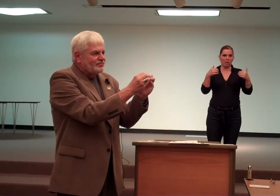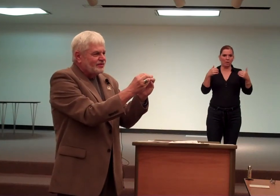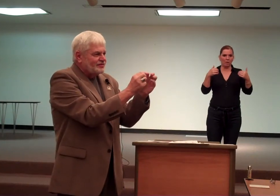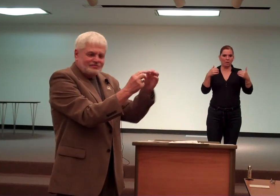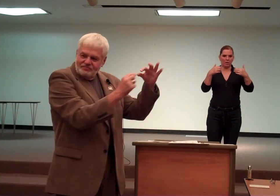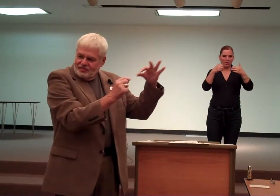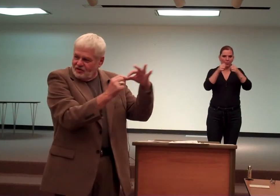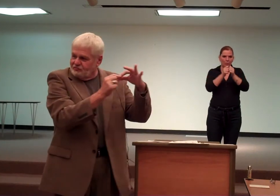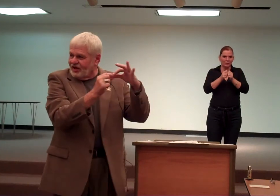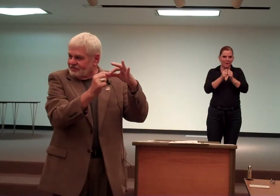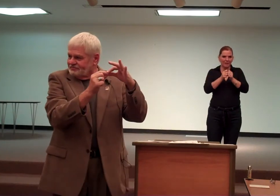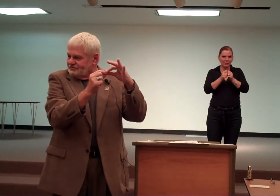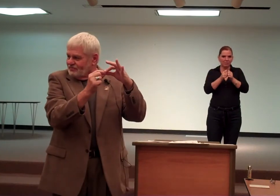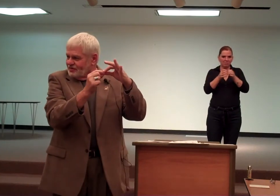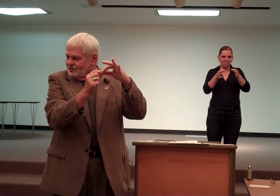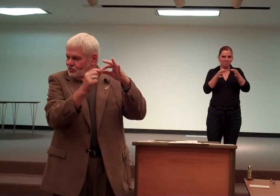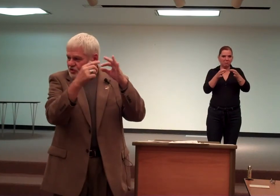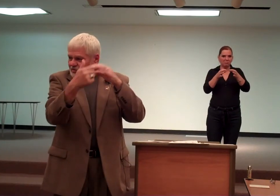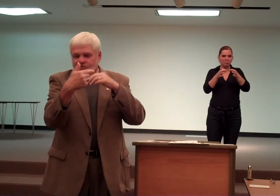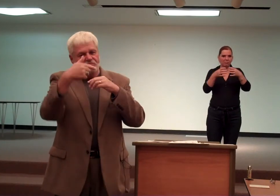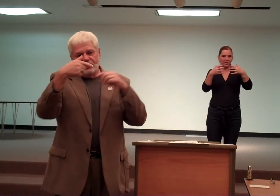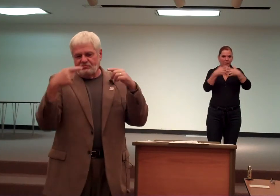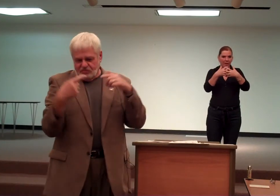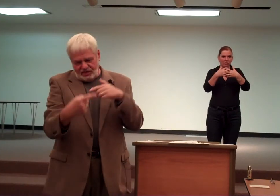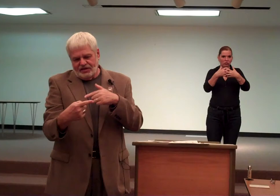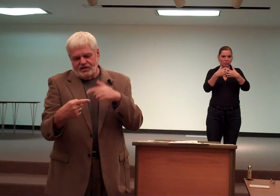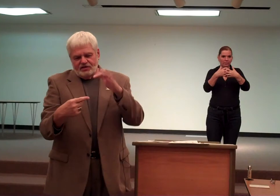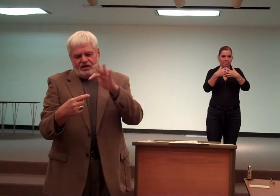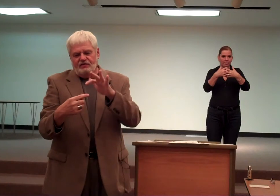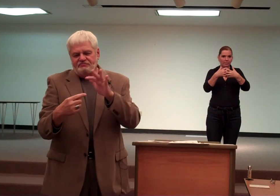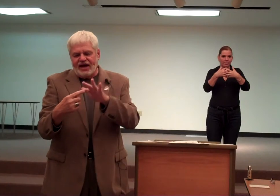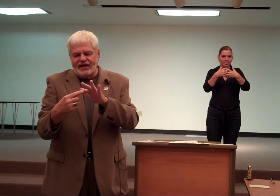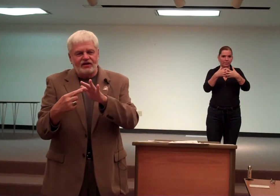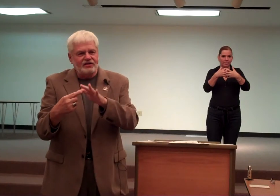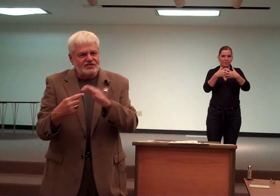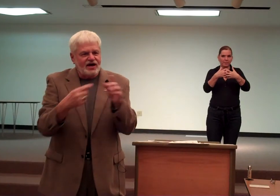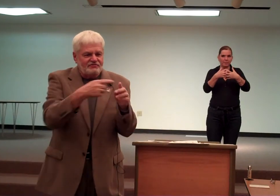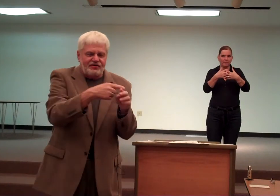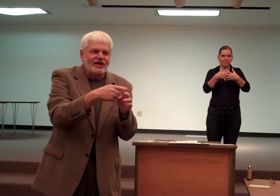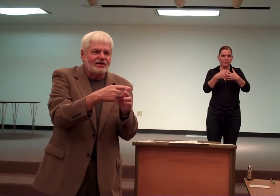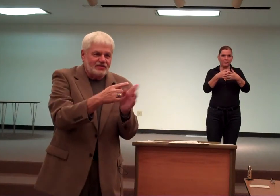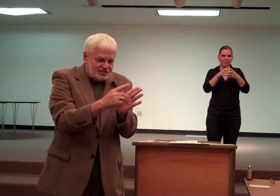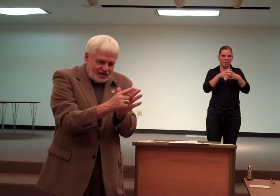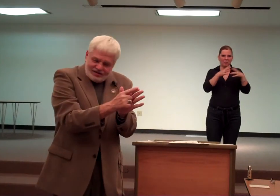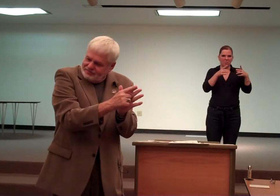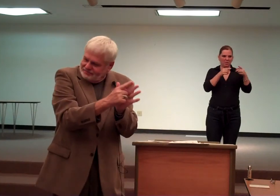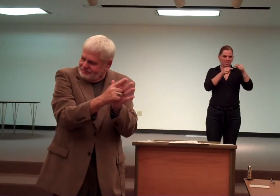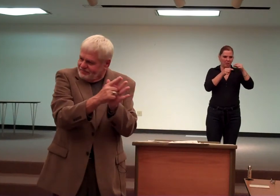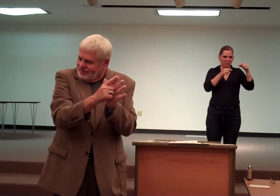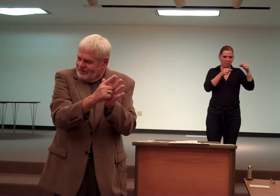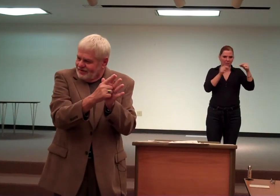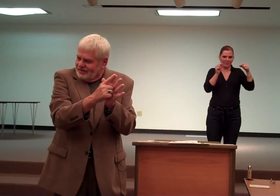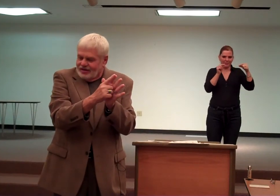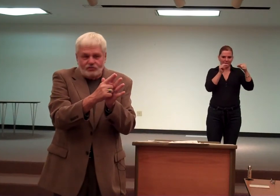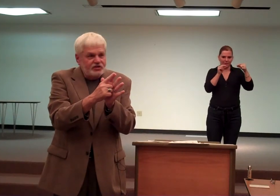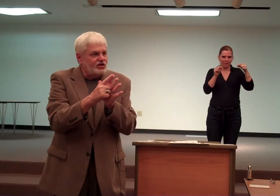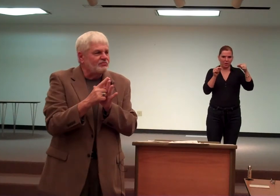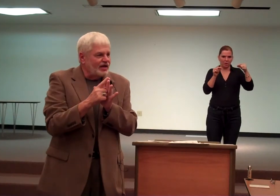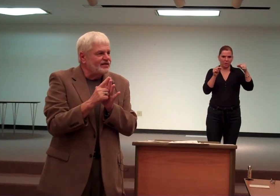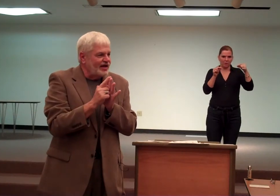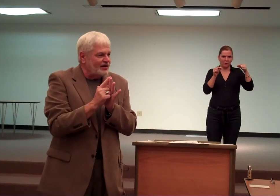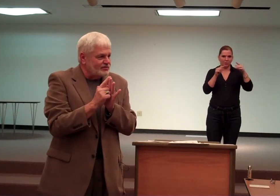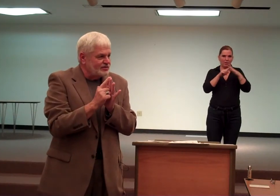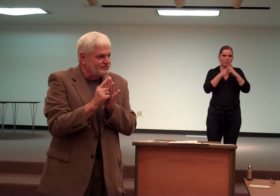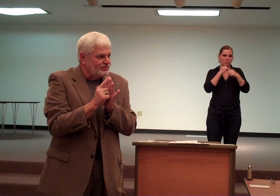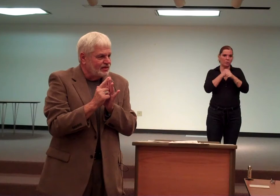together, they'll fit. You know, they fat end on this side, fat end on this side, and we